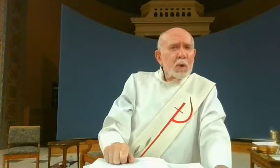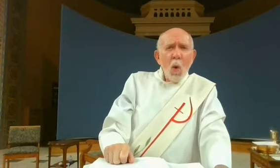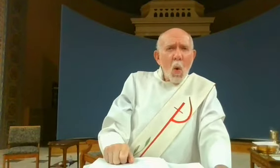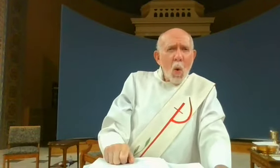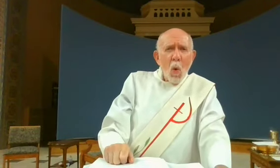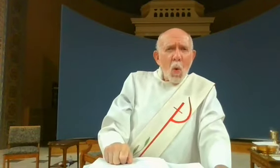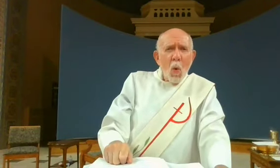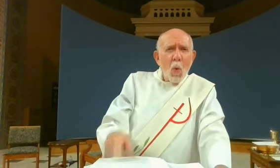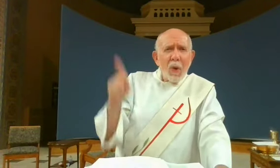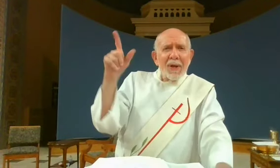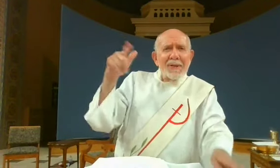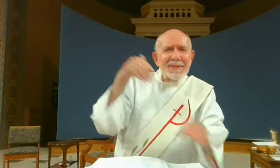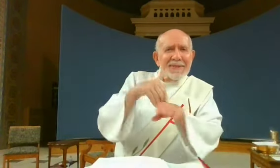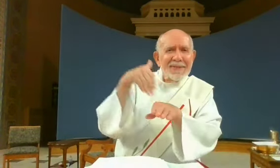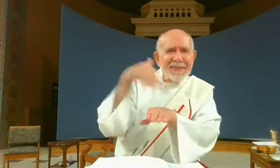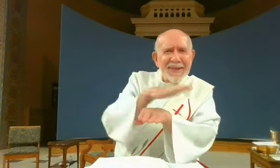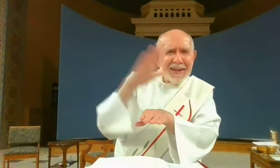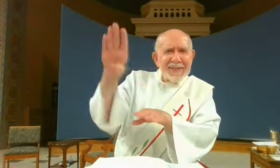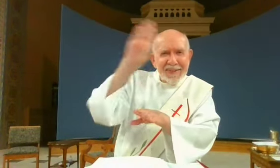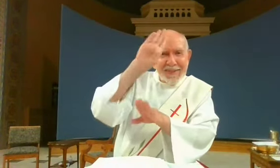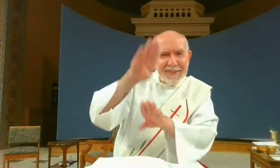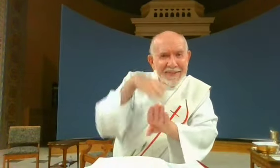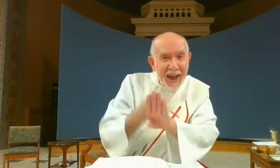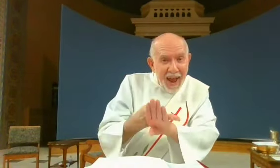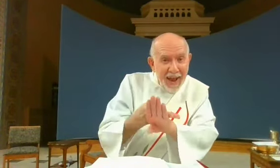God didn't stay in heaven. He didn't stay there. He sent His Son.